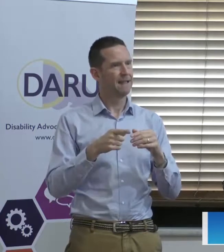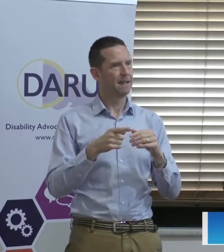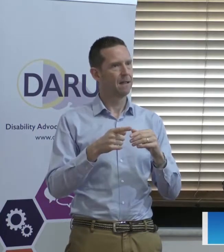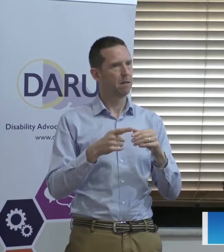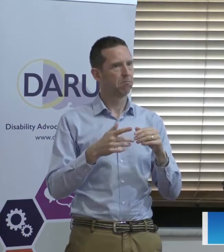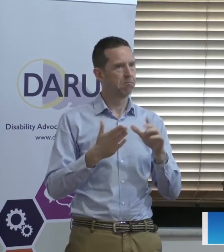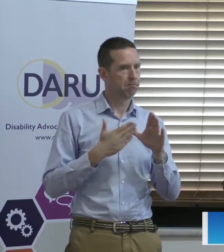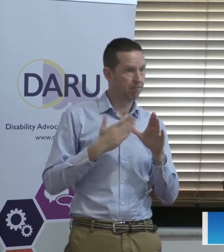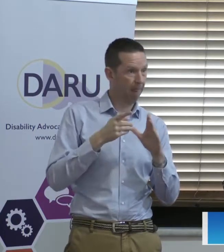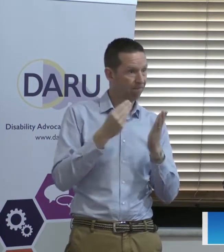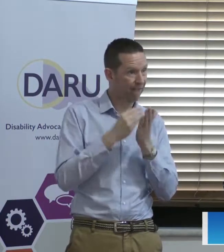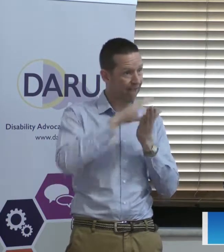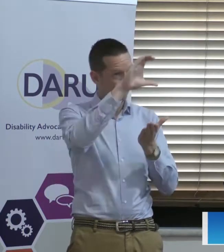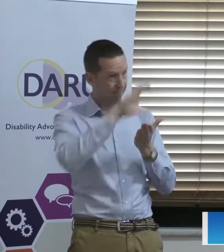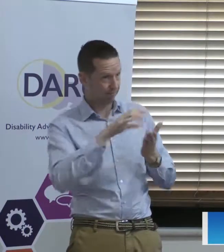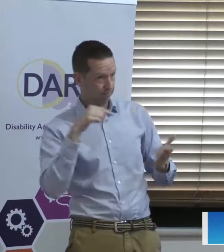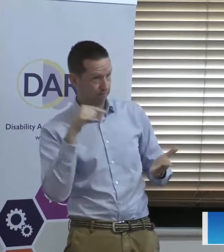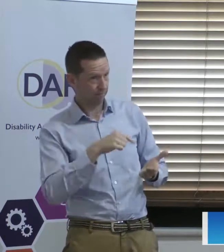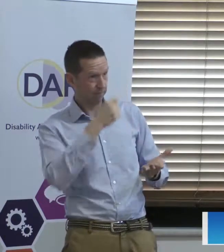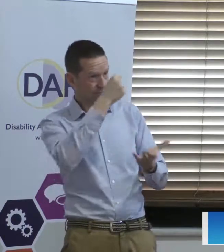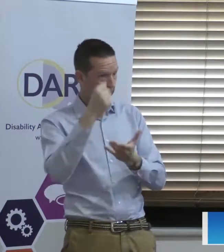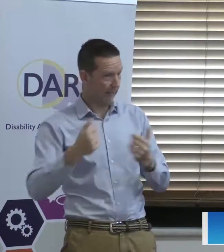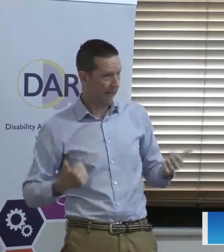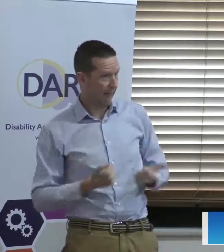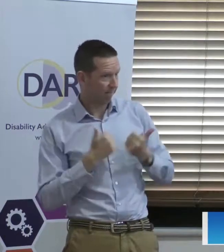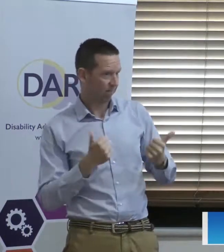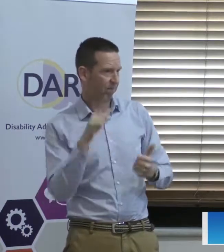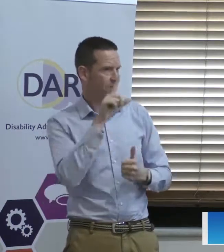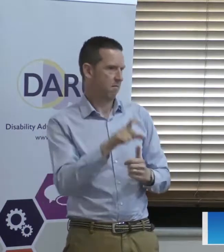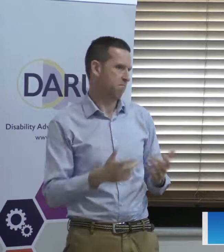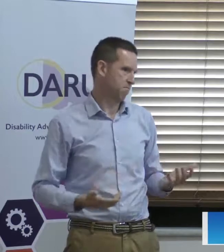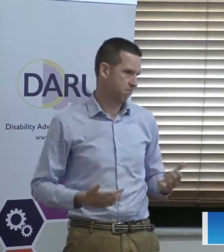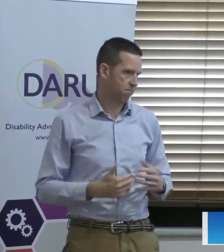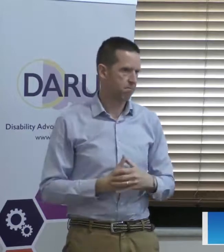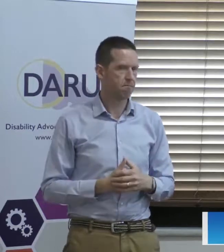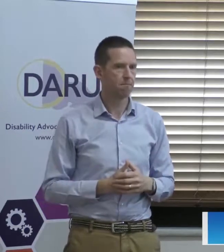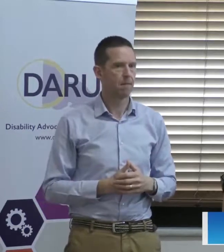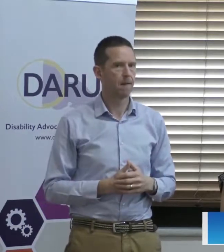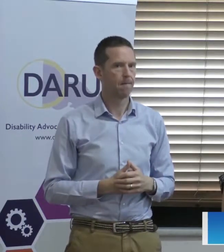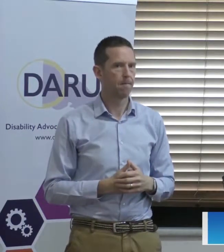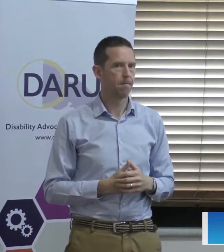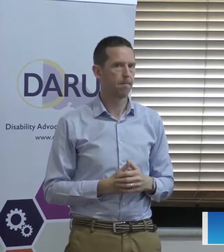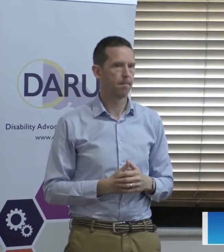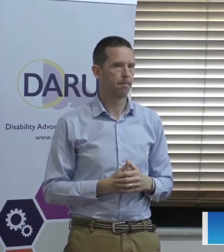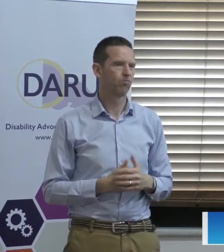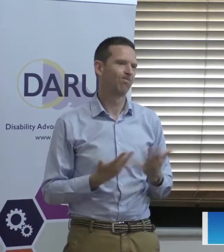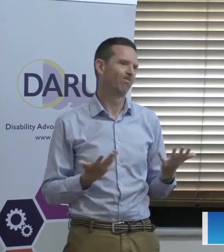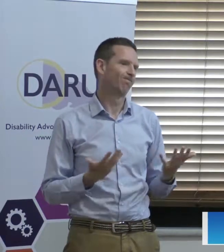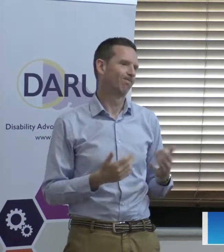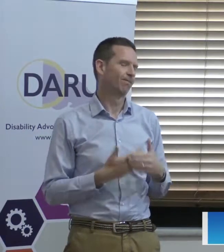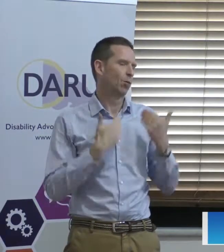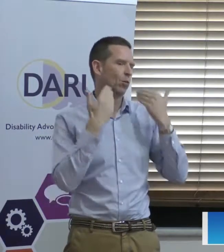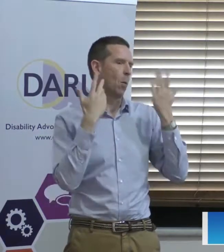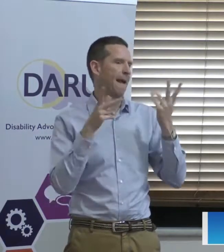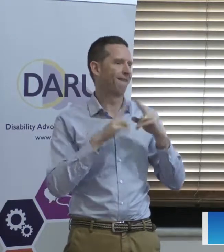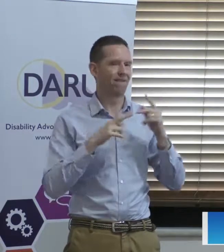funding is enough, and I don't know that yeah, I don't know we'll